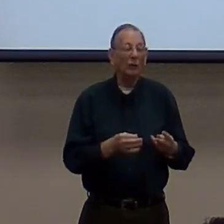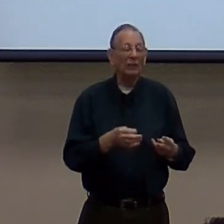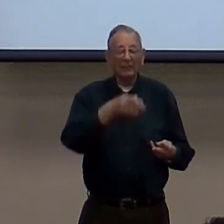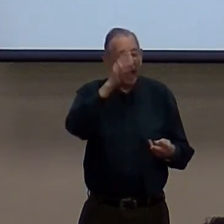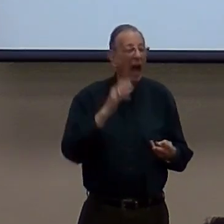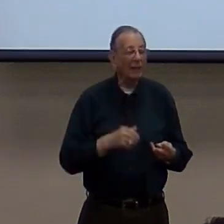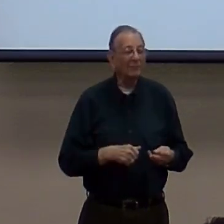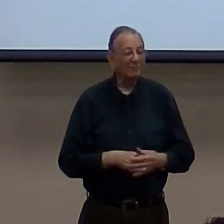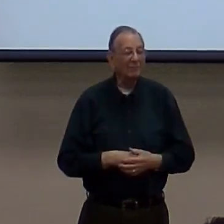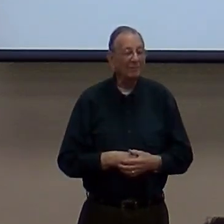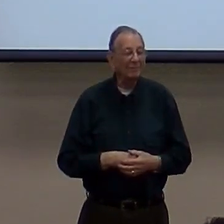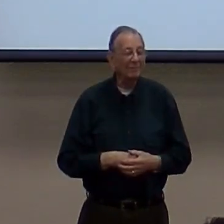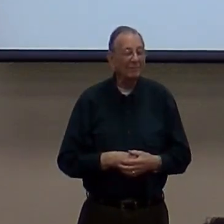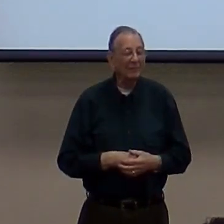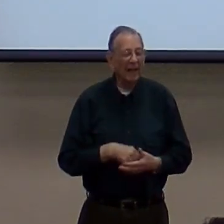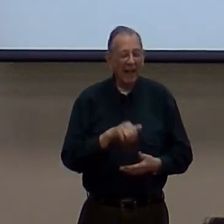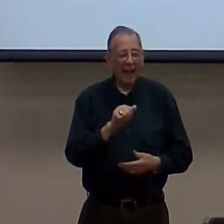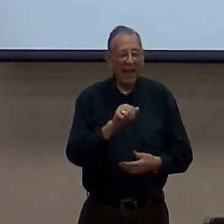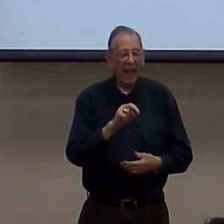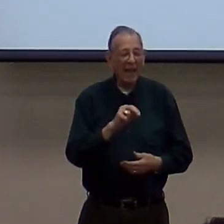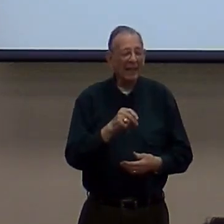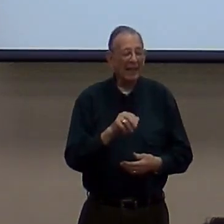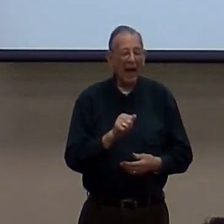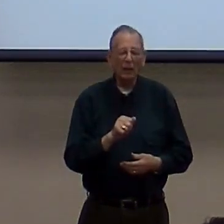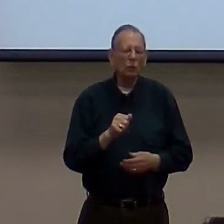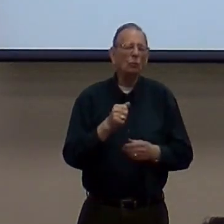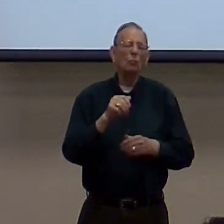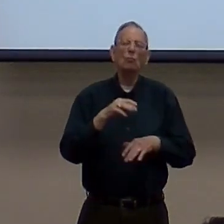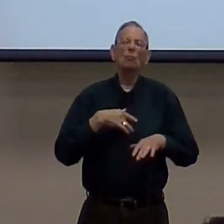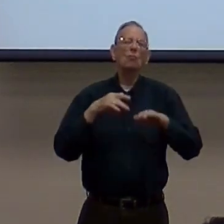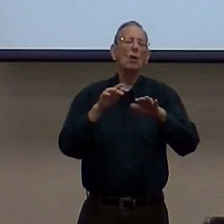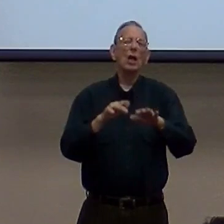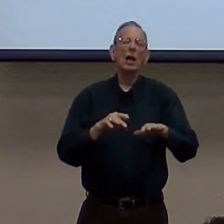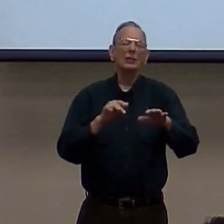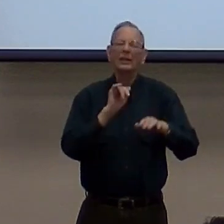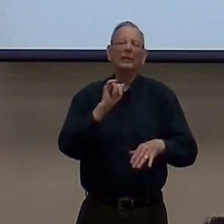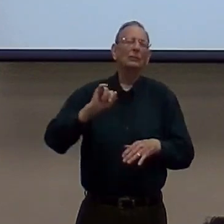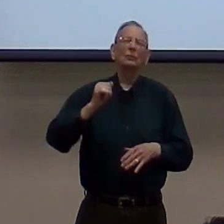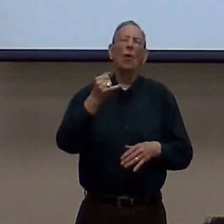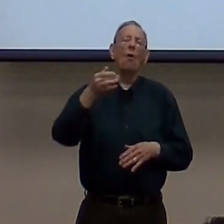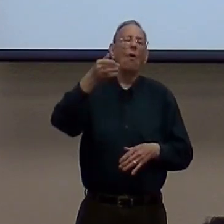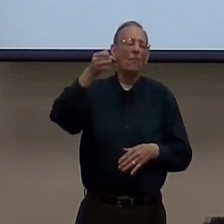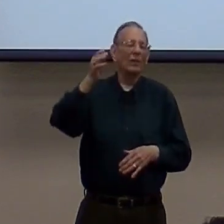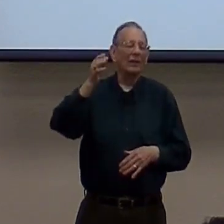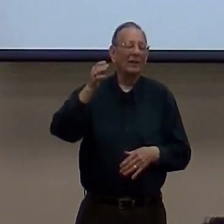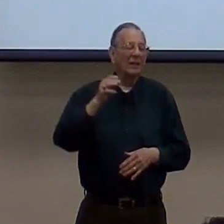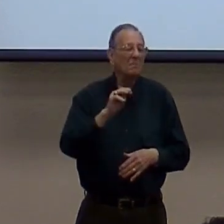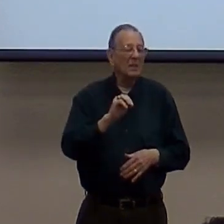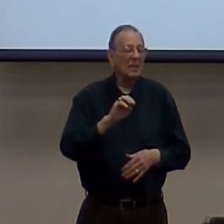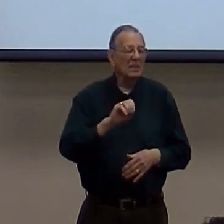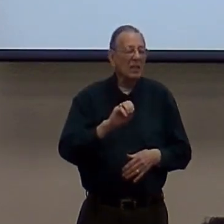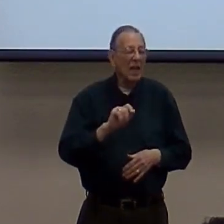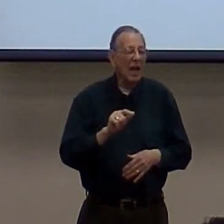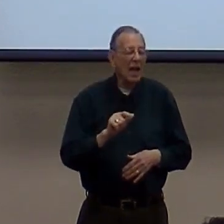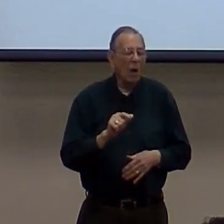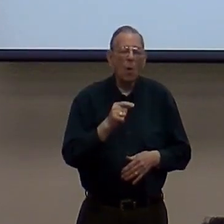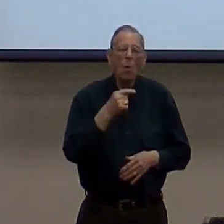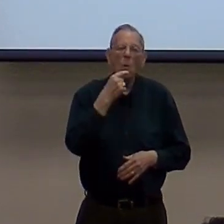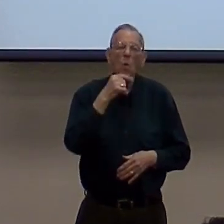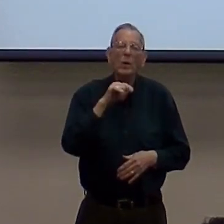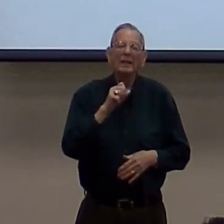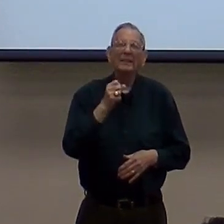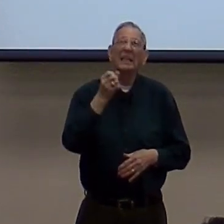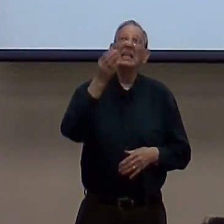God. Hananiah, gracious is Jehovah. Mishael, who